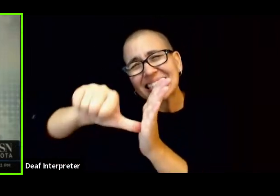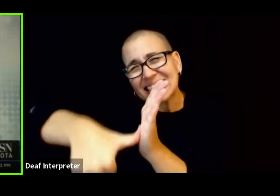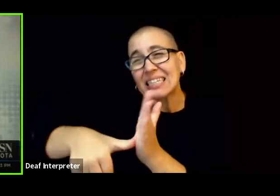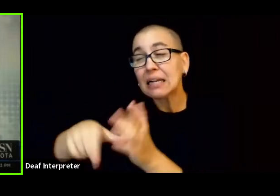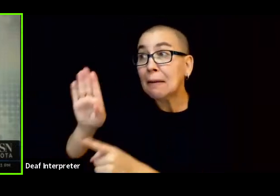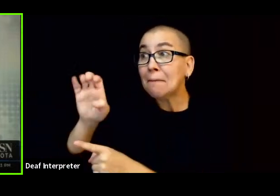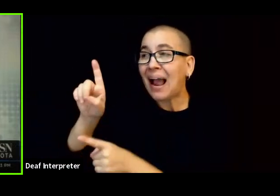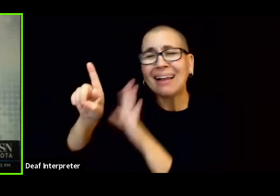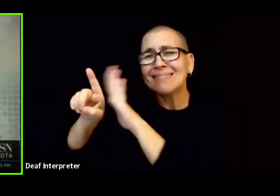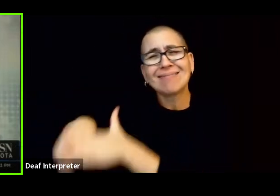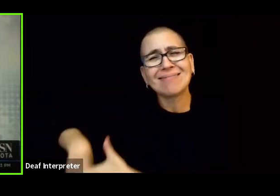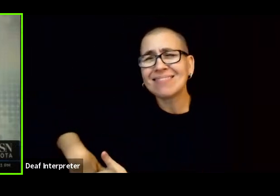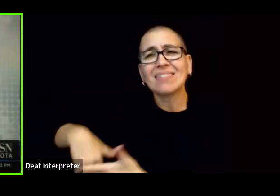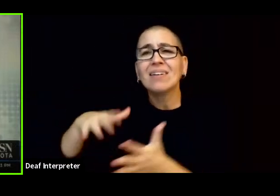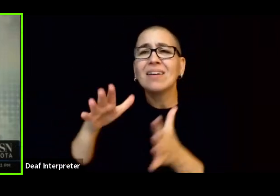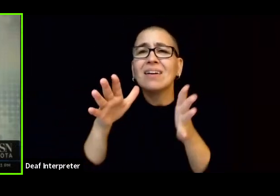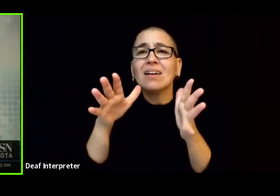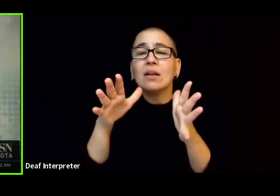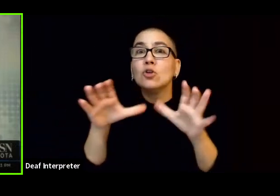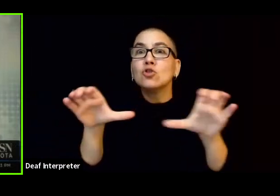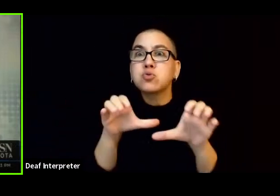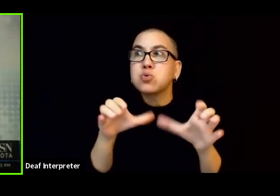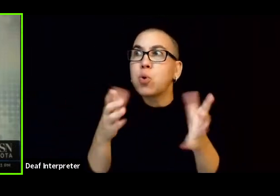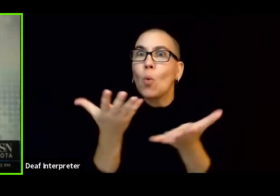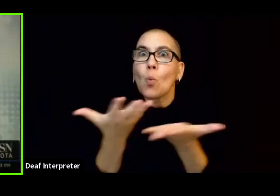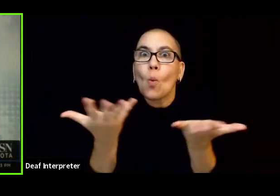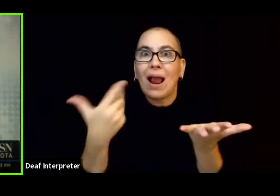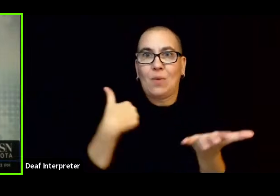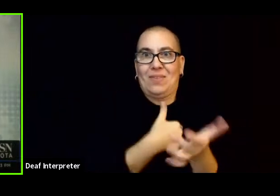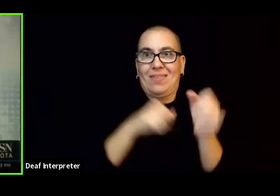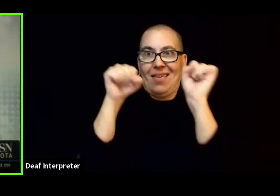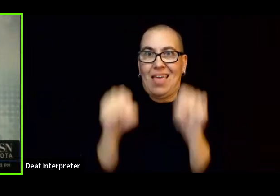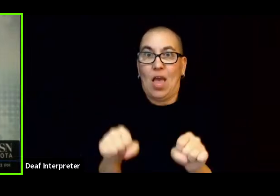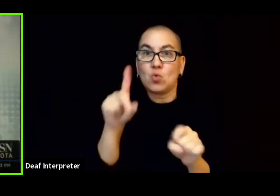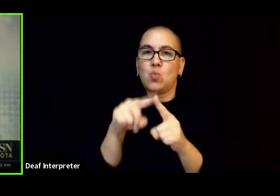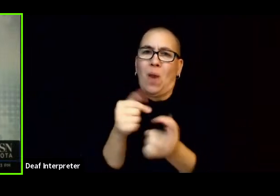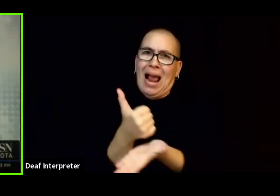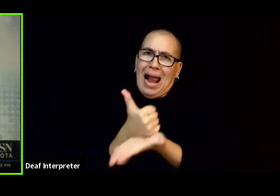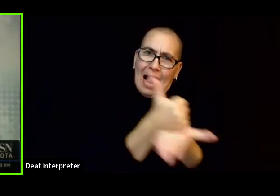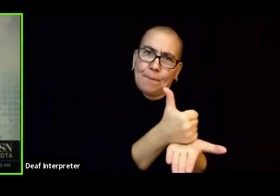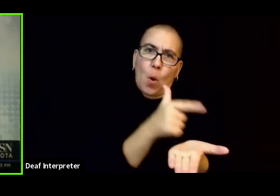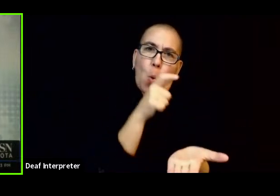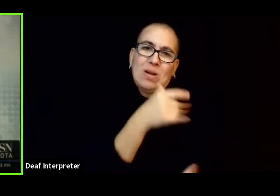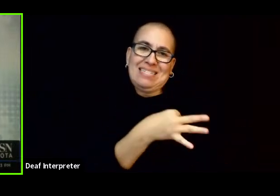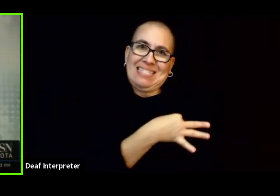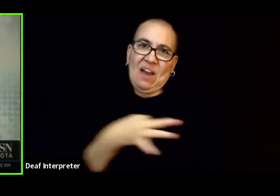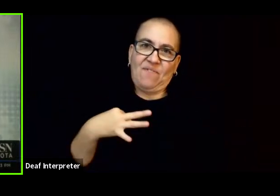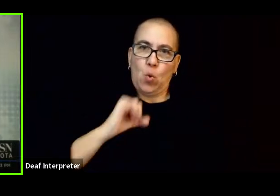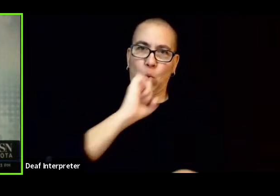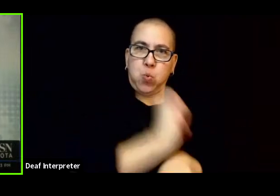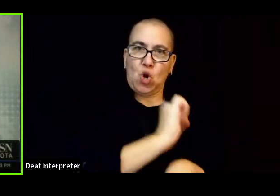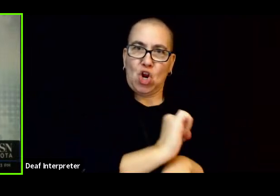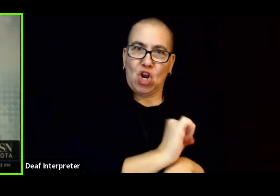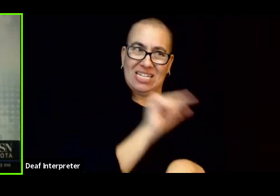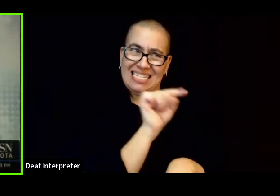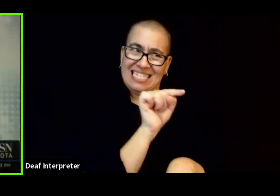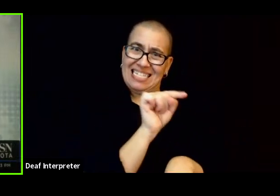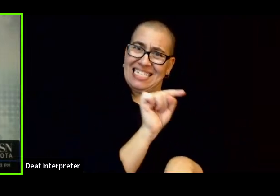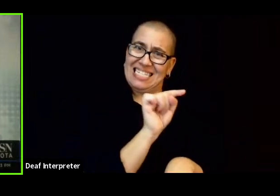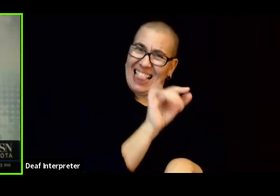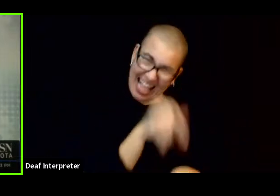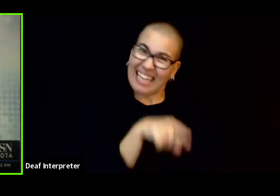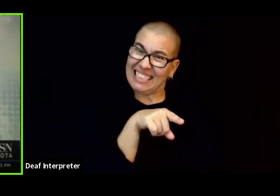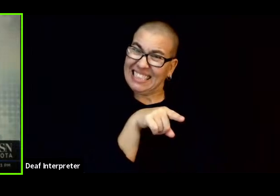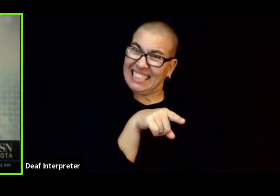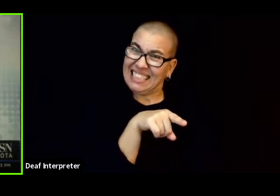all that we collectively can to help protect this capacity by doing what we can to slow down community spread, which